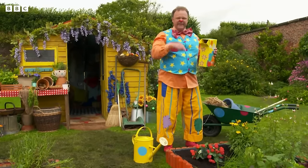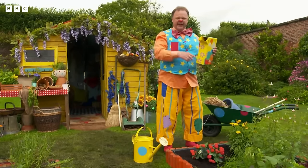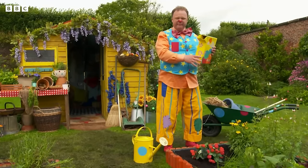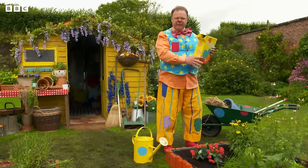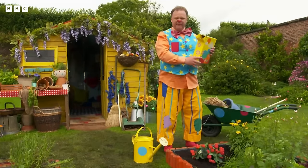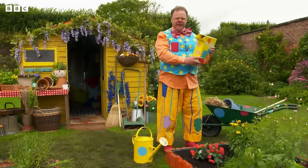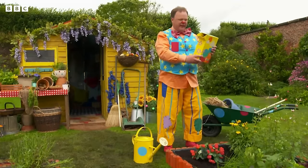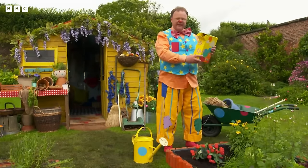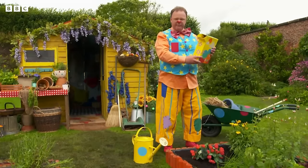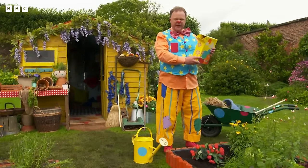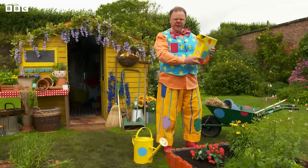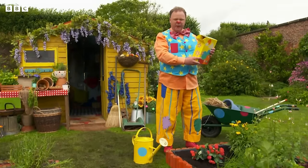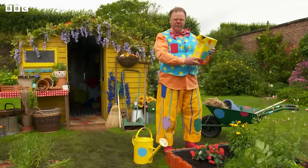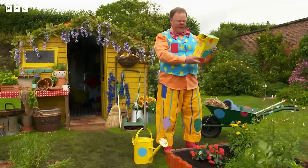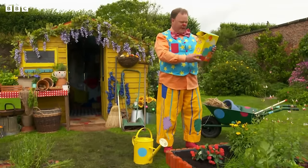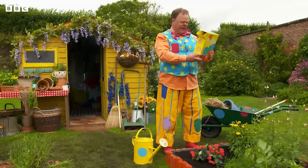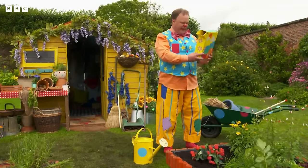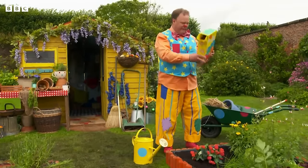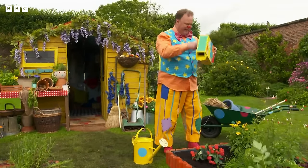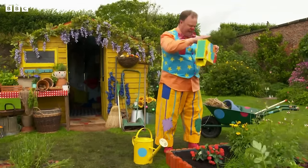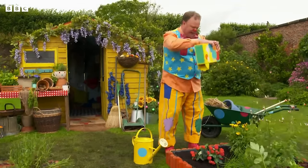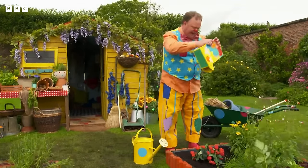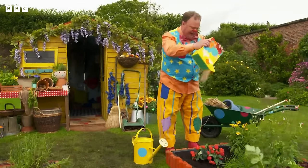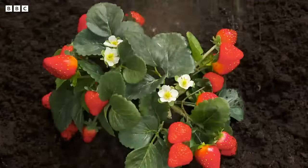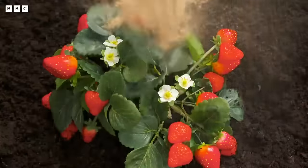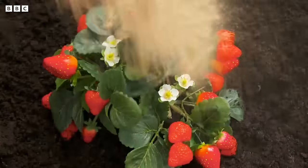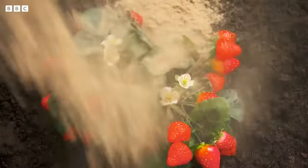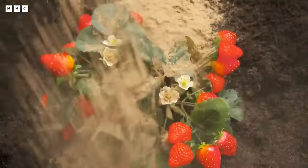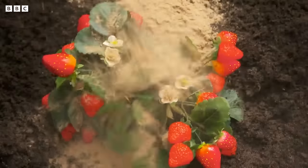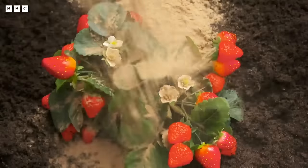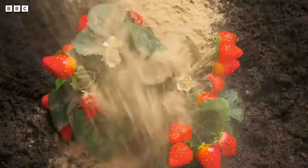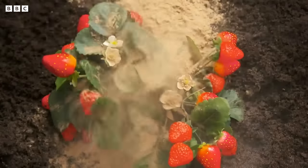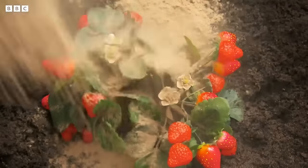Was I supposed to sprinkle one more? Let me have a look.